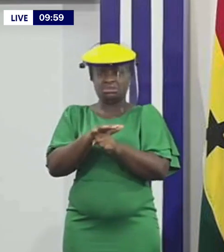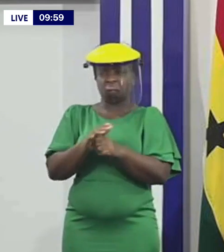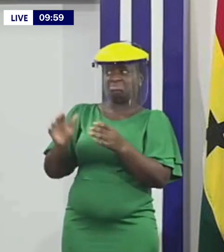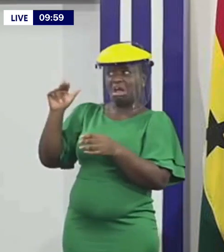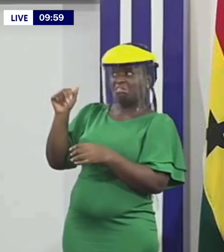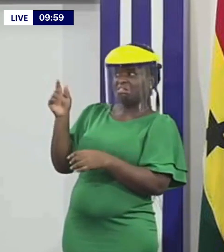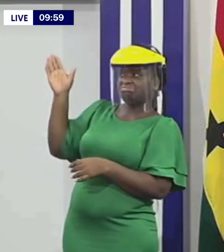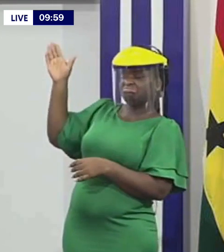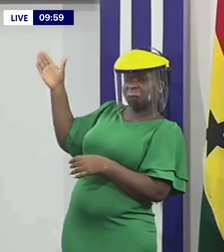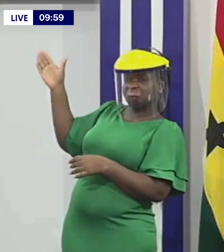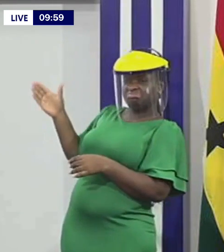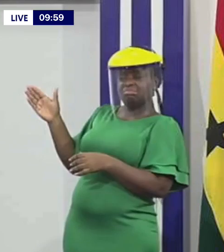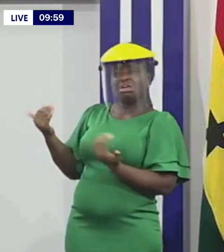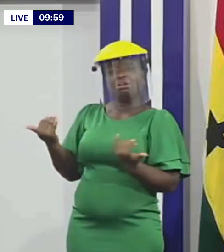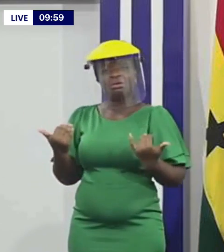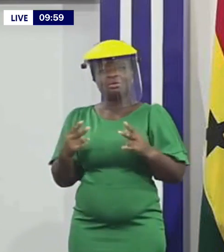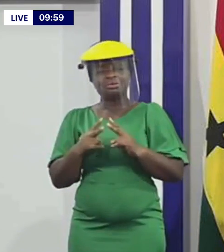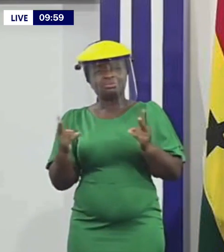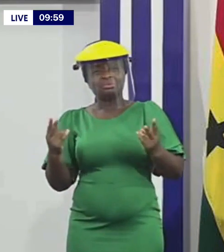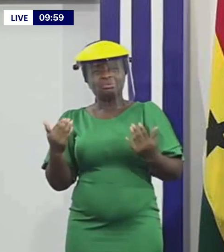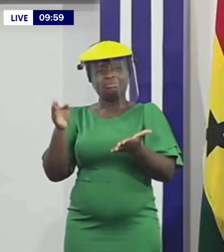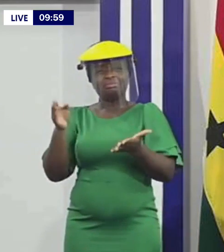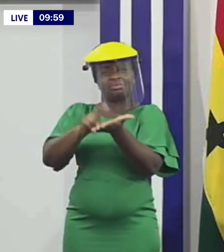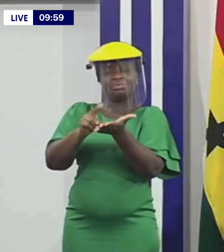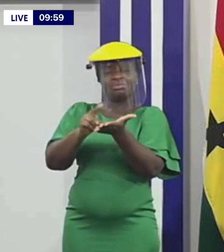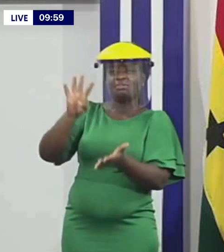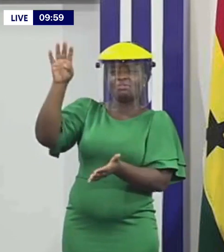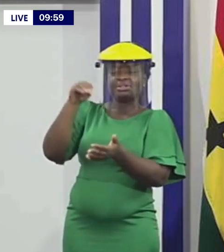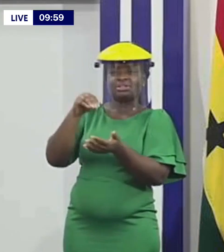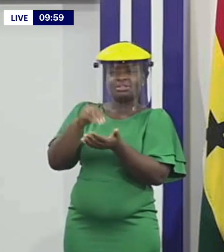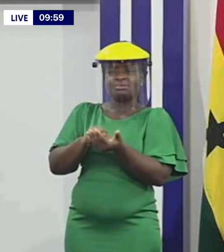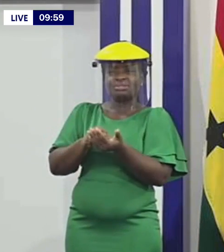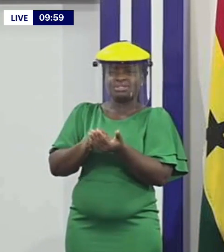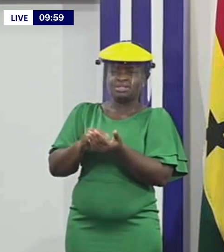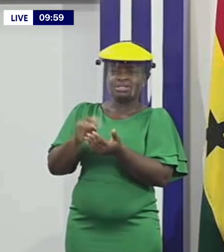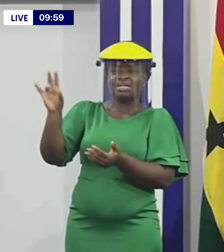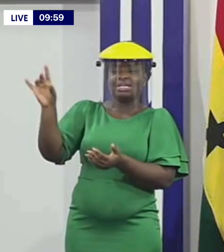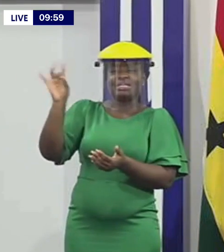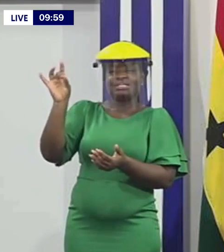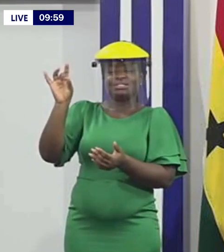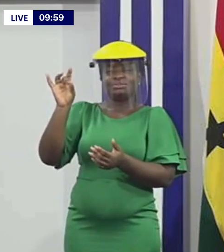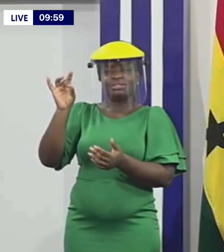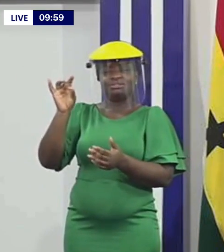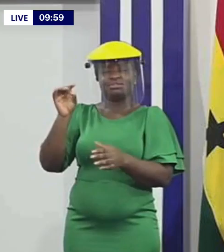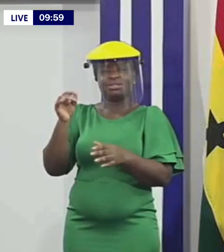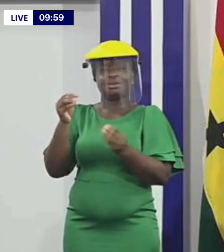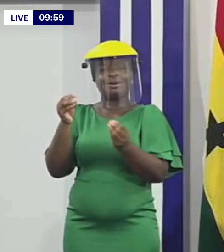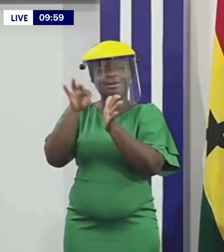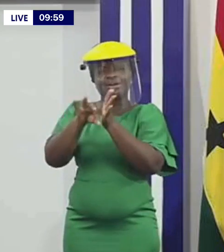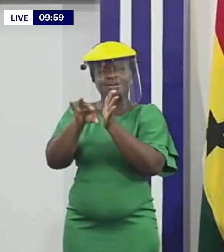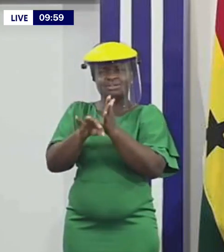there. So they have so far recorded about 4,835 cases, accounting for more